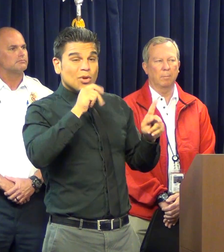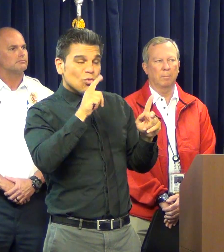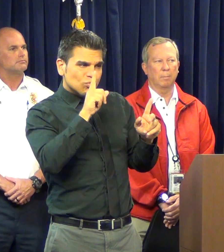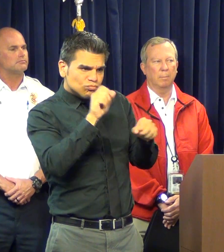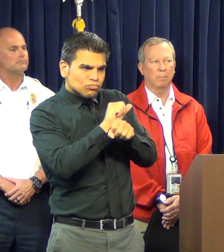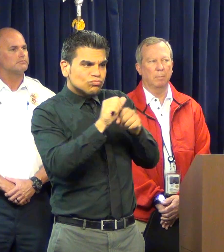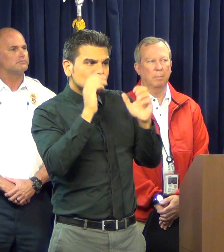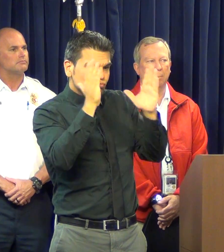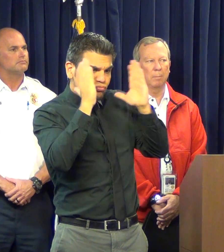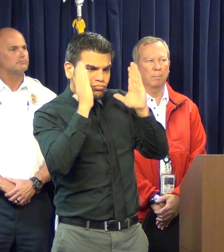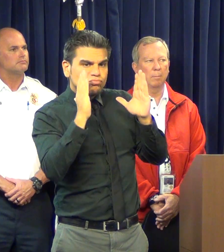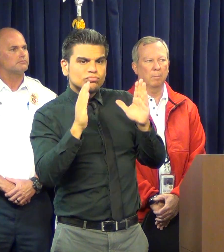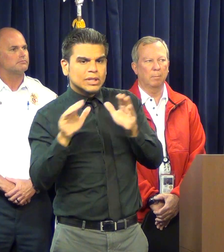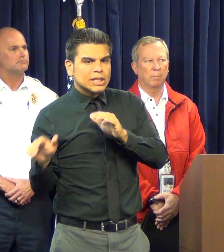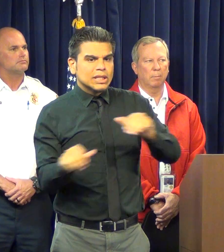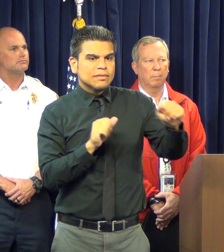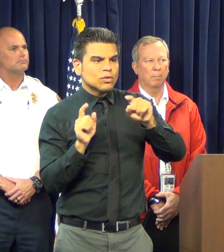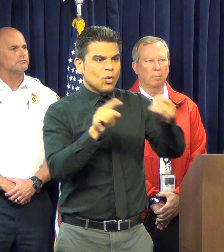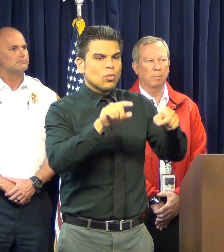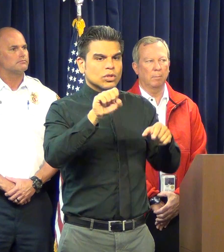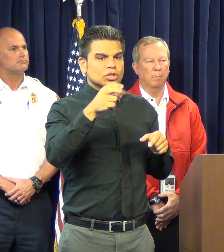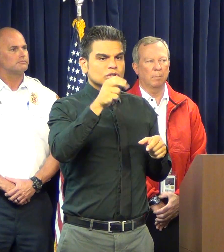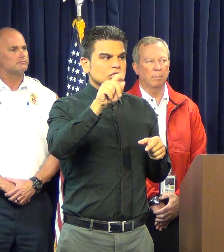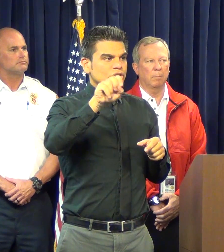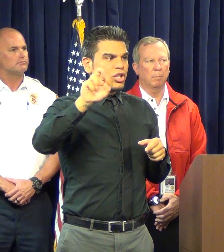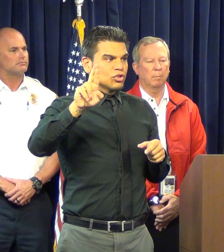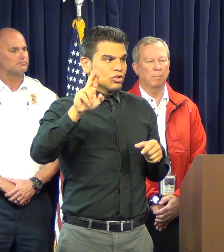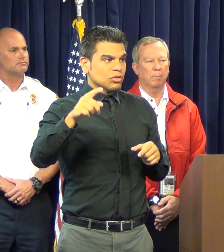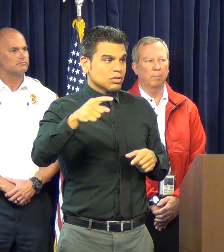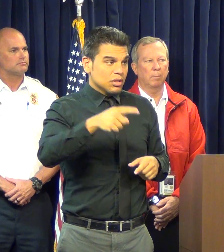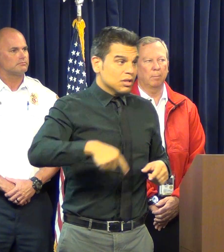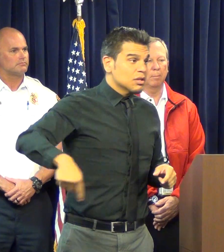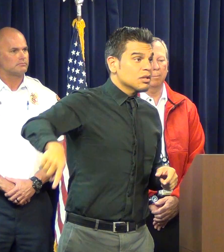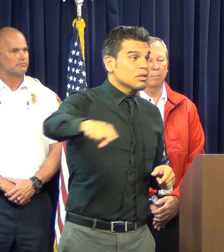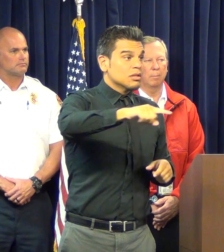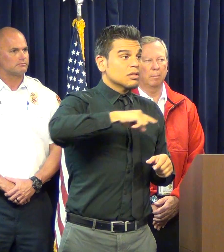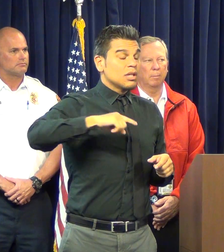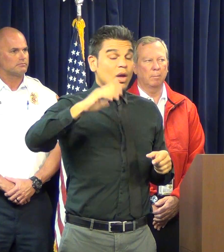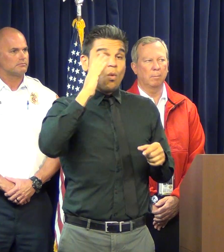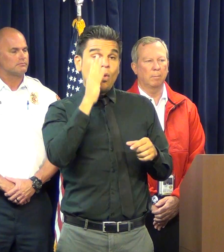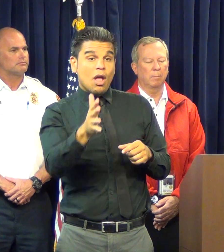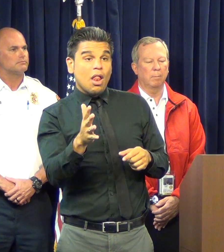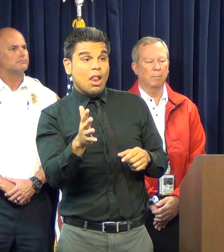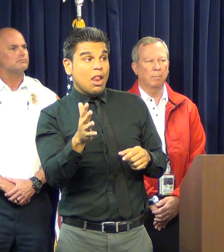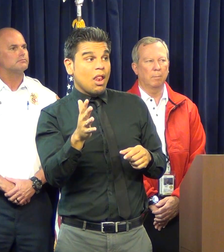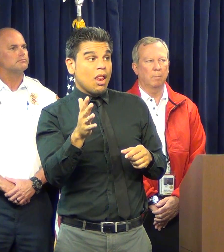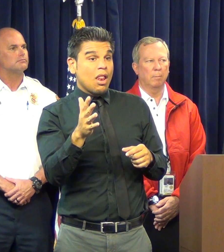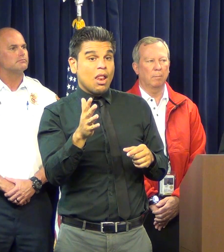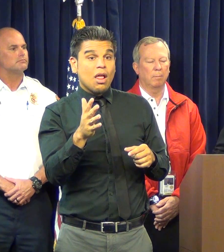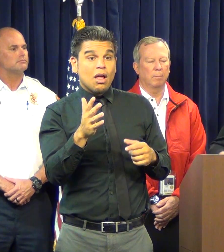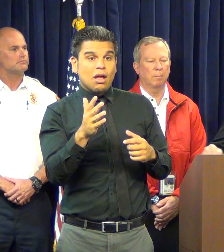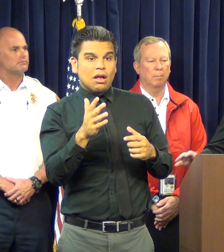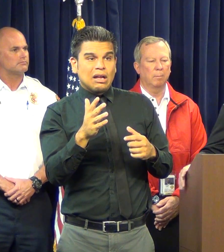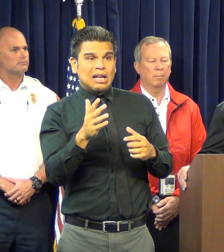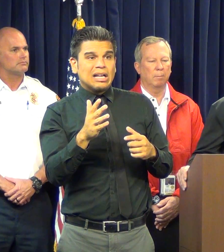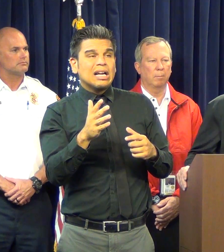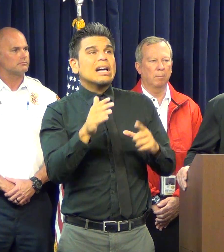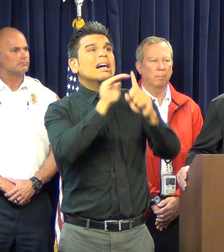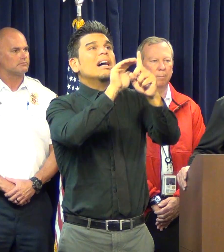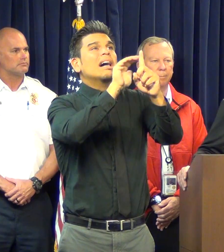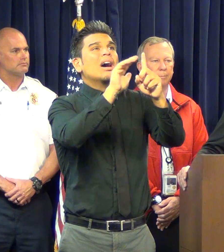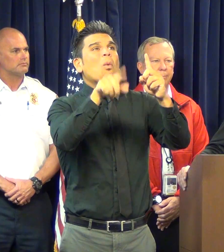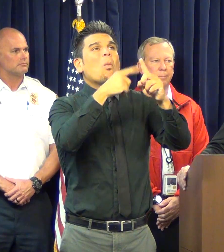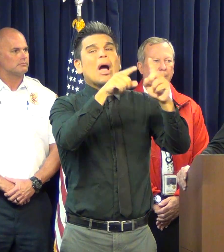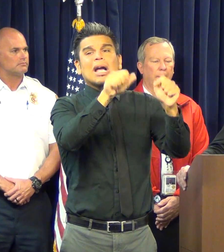orders and are in shelters or elsewhere, they're going to be clamoring, at dawn and asking when can they return to their homes. What's the answer to that